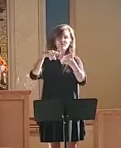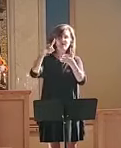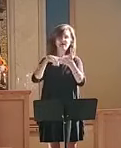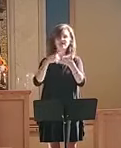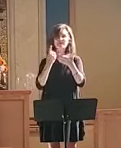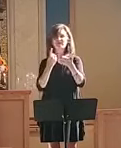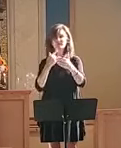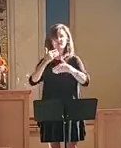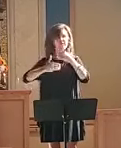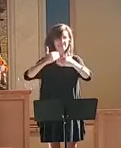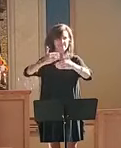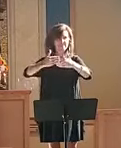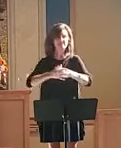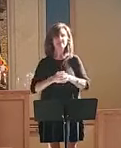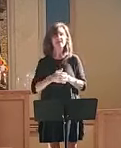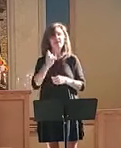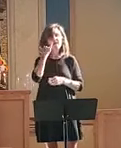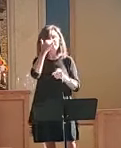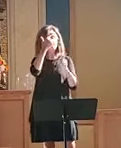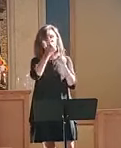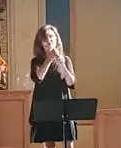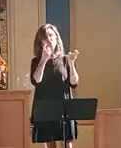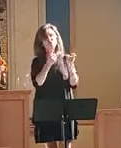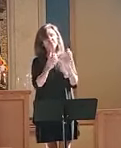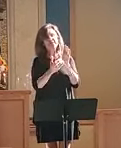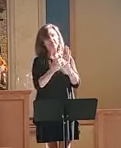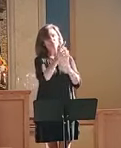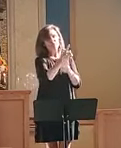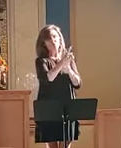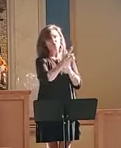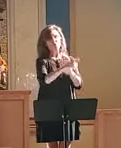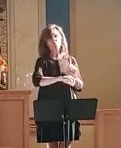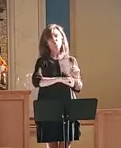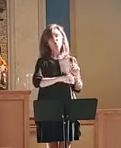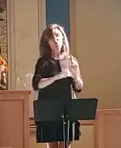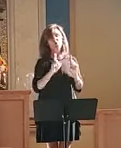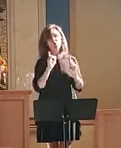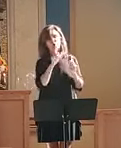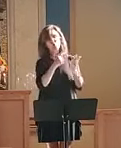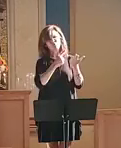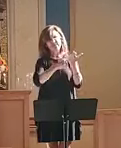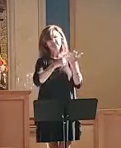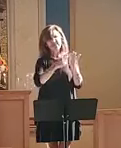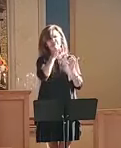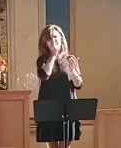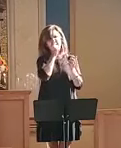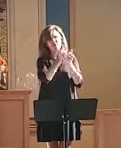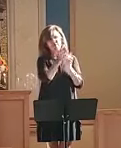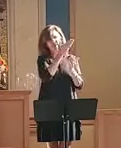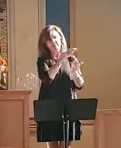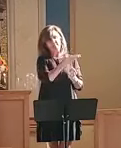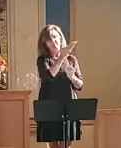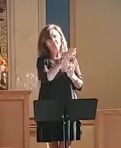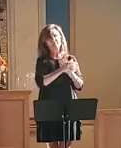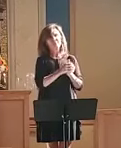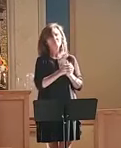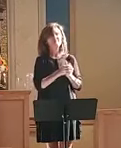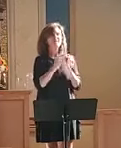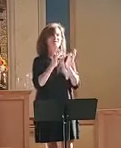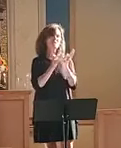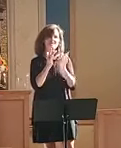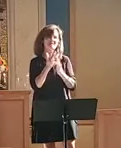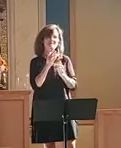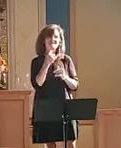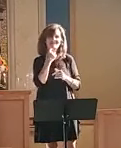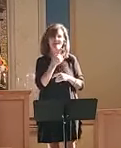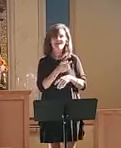mentality. If your brother sins against you, go and tell him his fault between you and him alone. Jesus did not